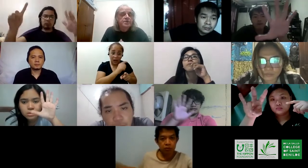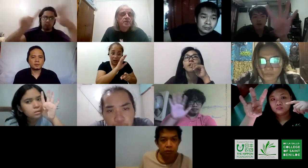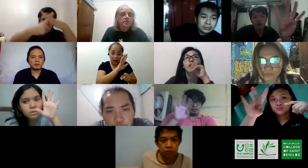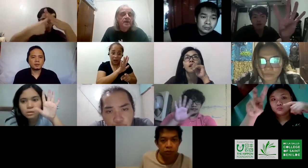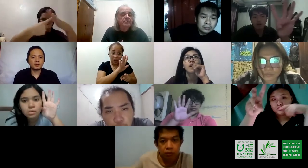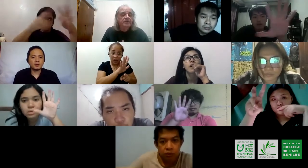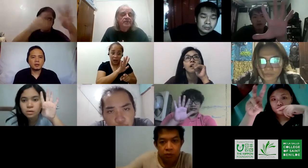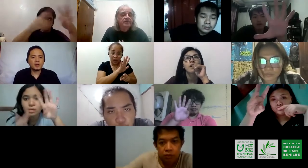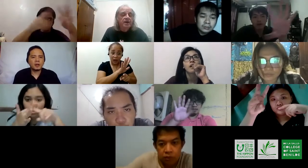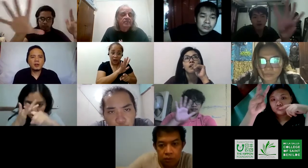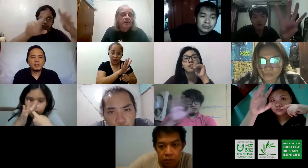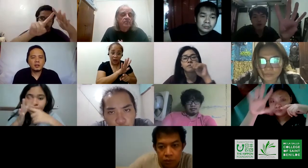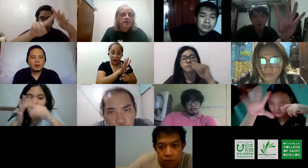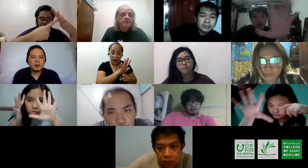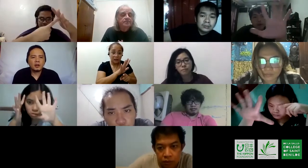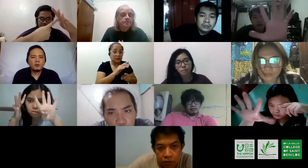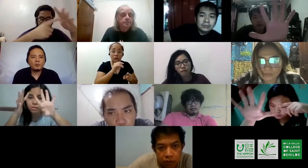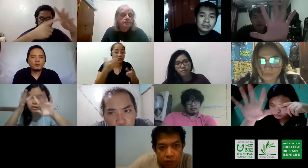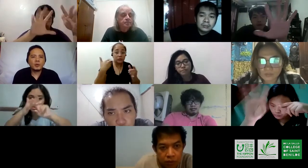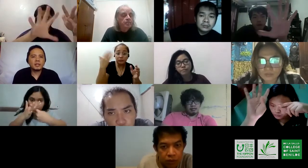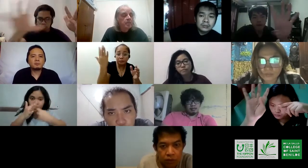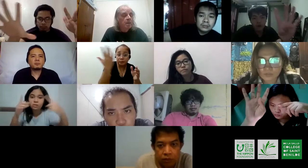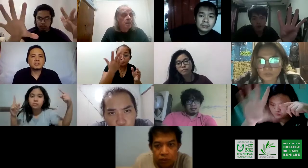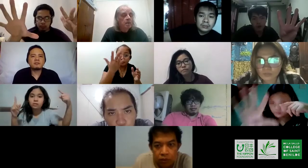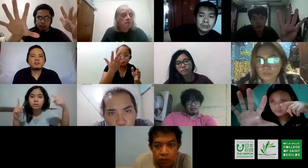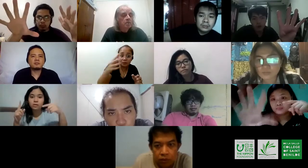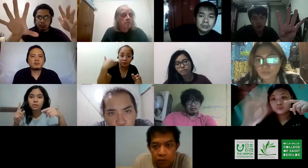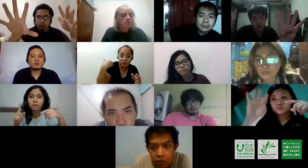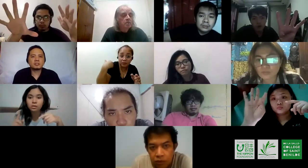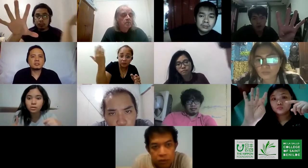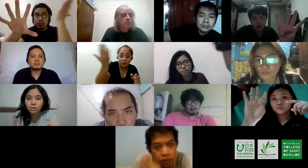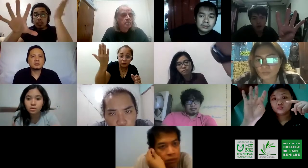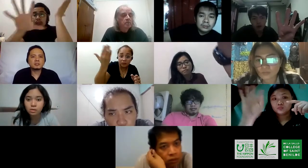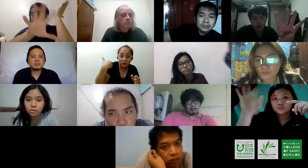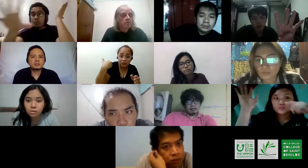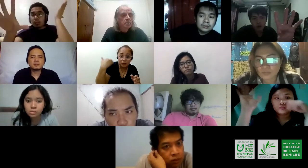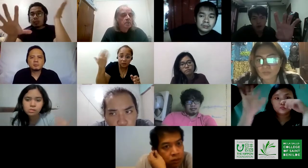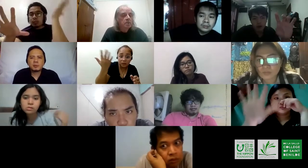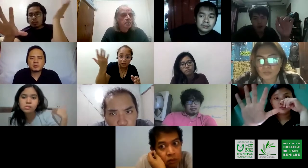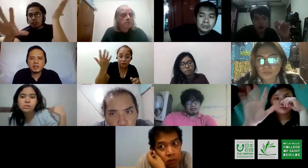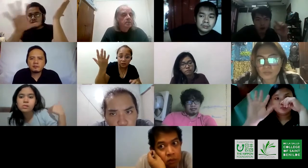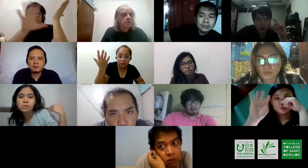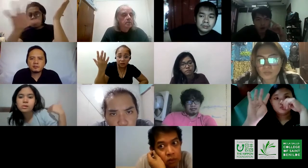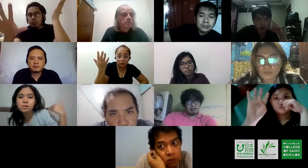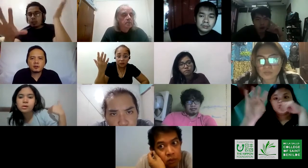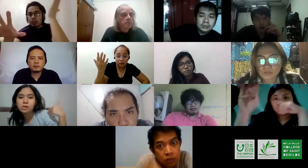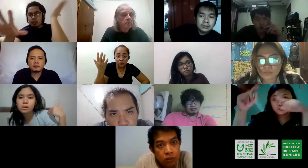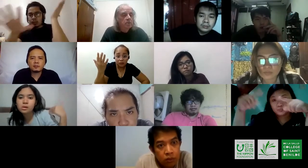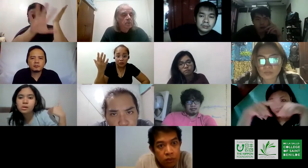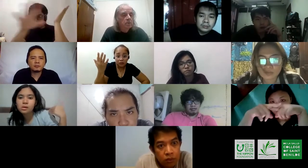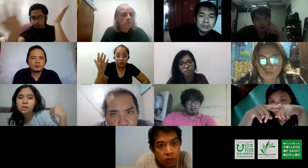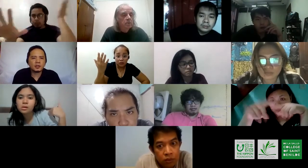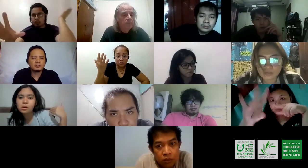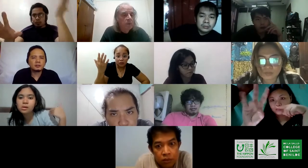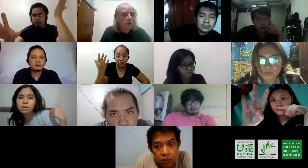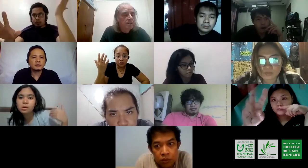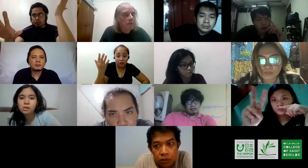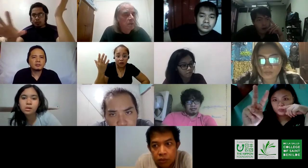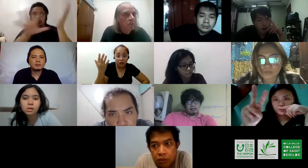didn't present about 55 yet, right? We didn't present 54. People are saying 54,